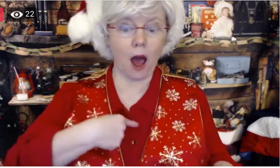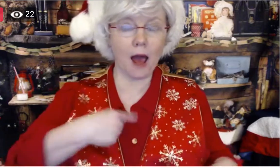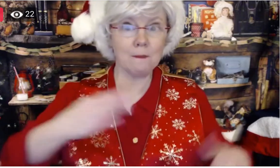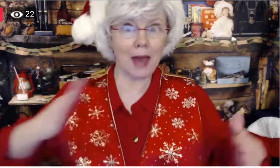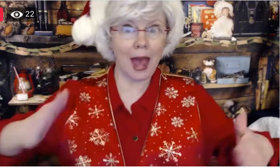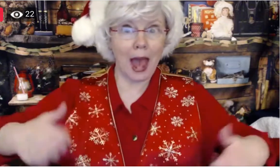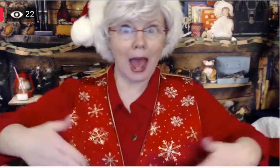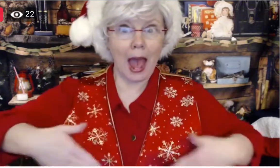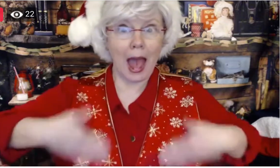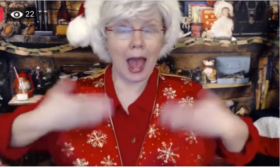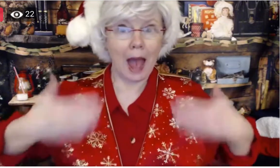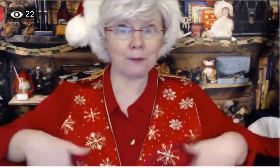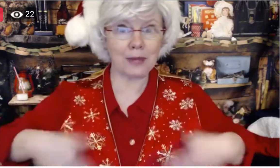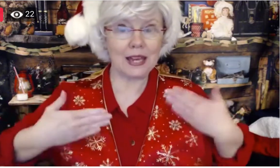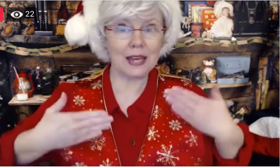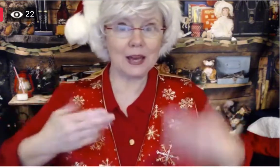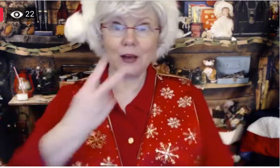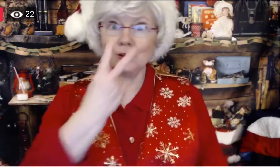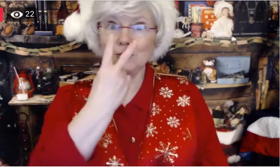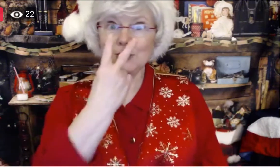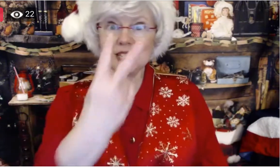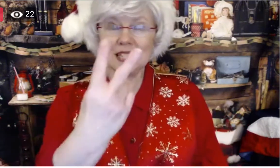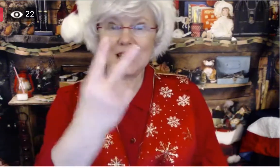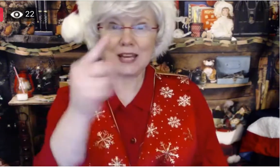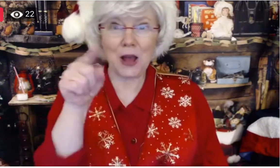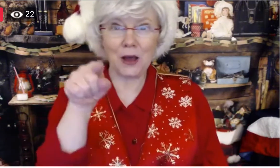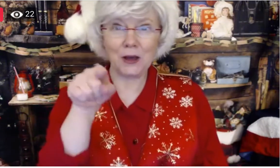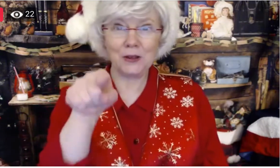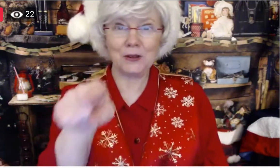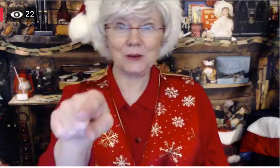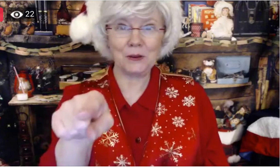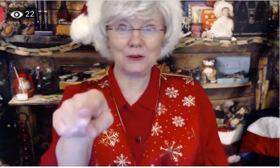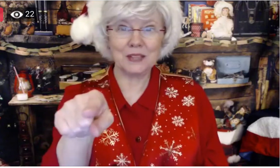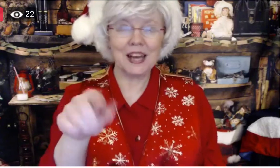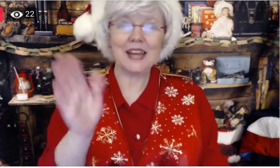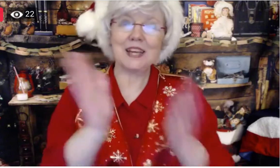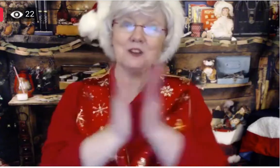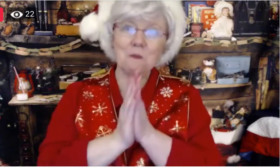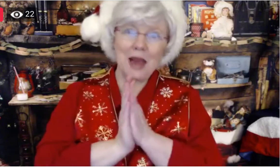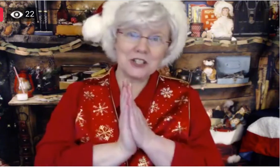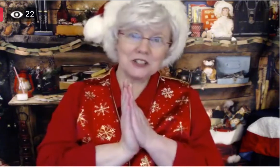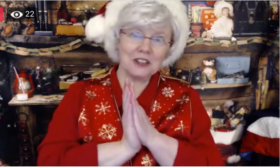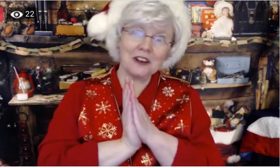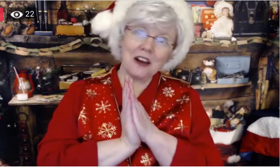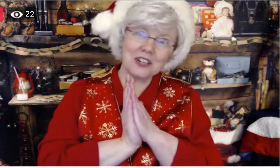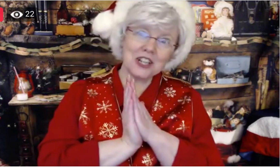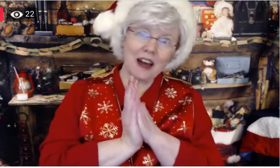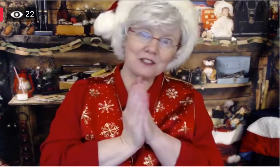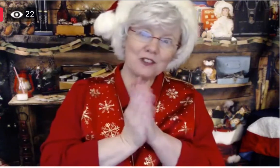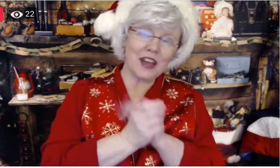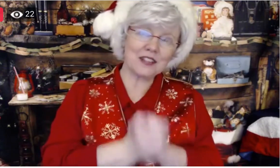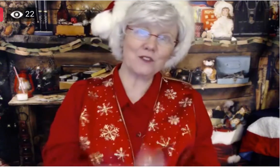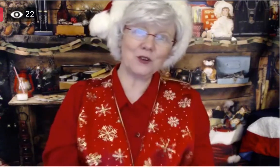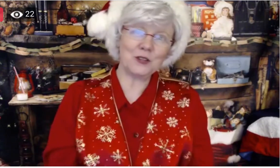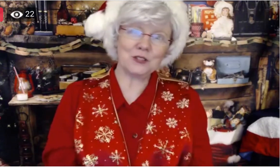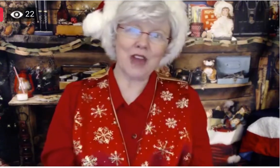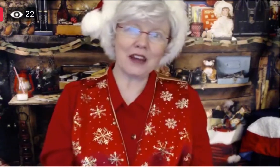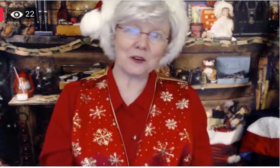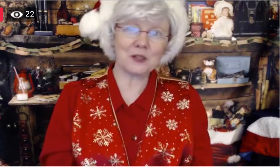I'm happy to see you. Can you imagine the look on a child's face if you could do that at